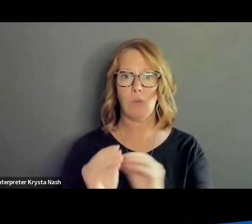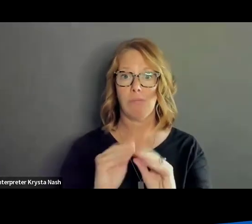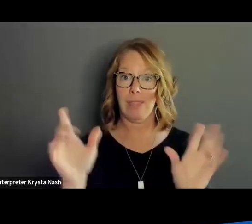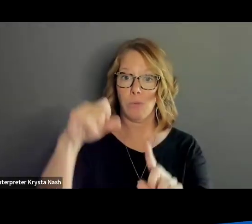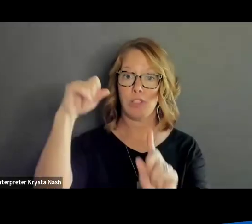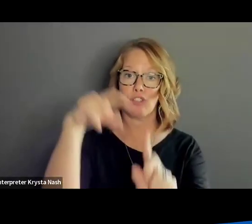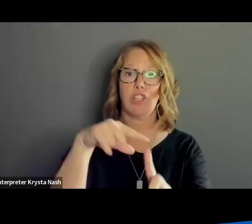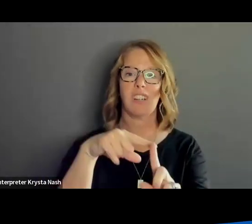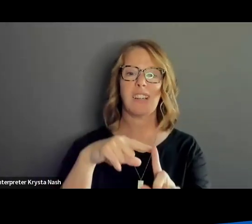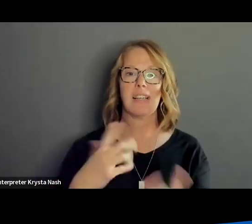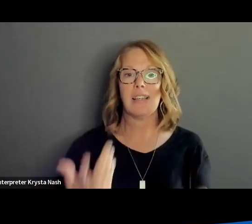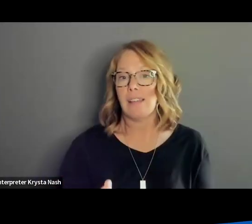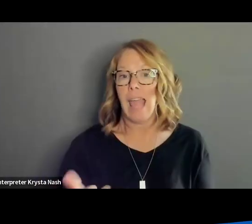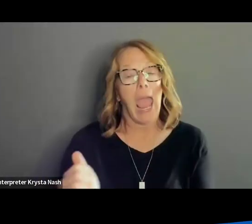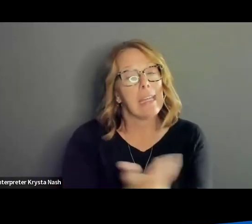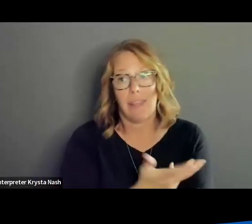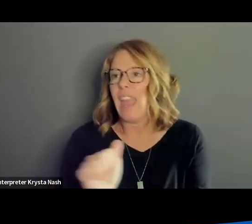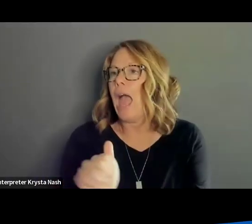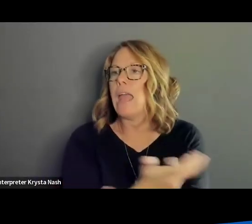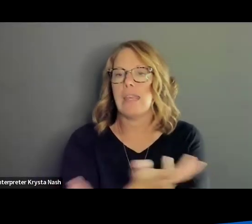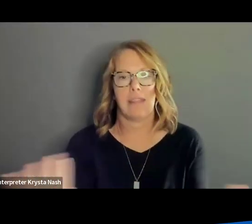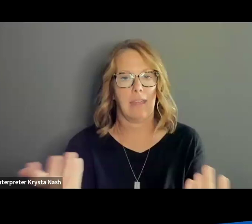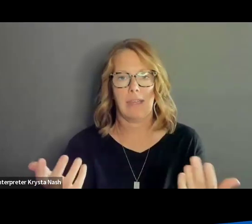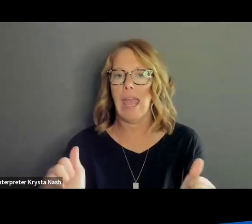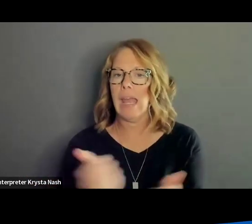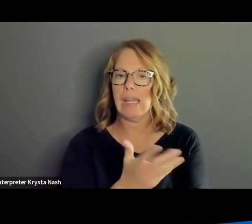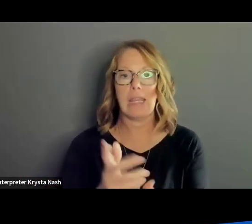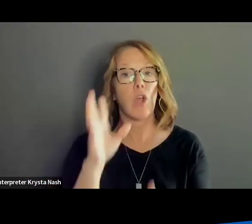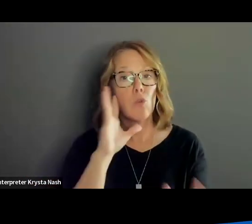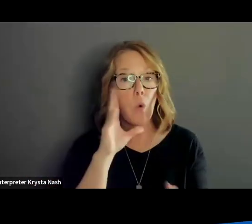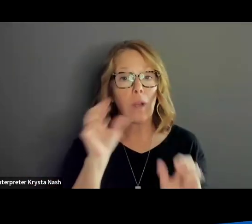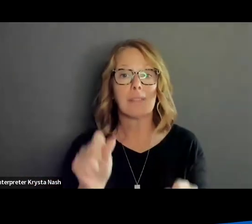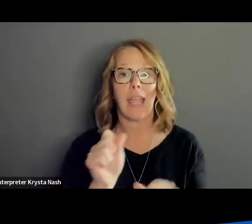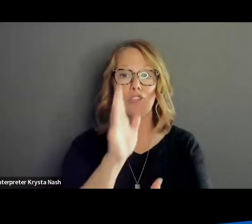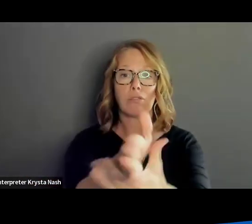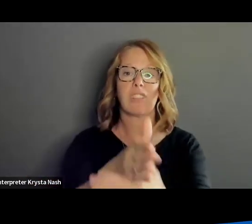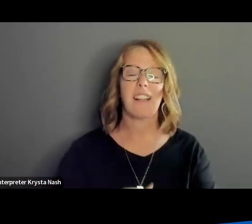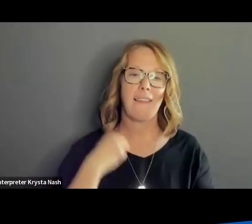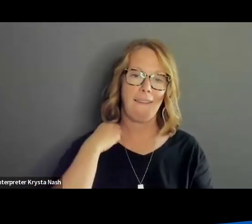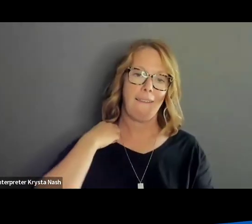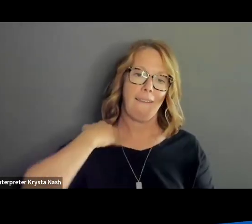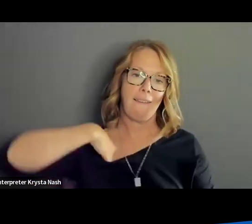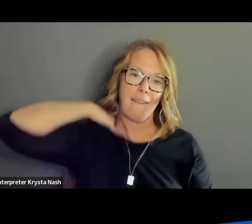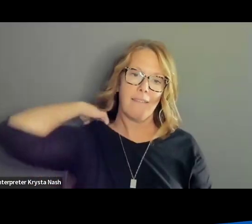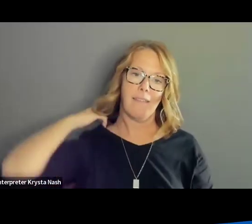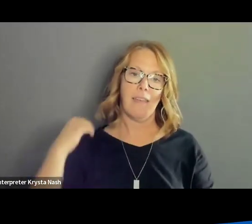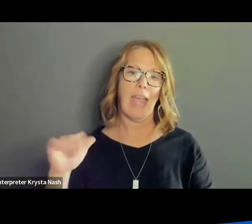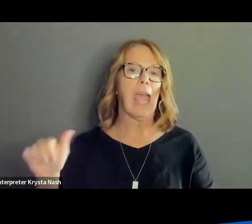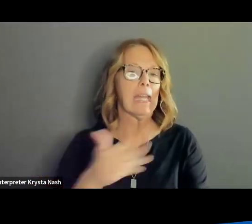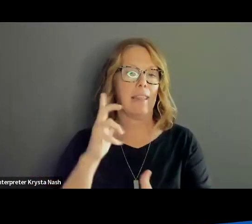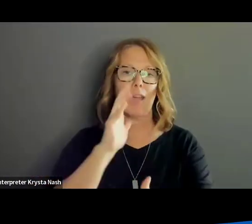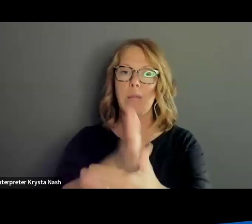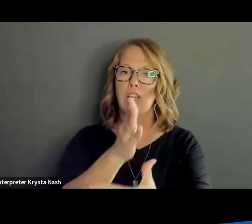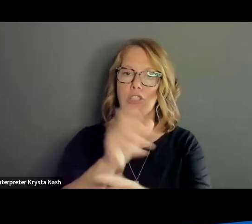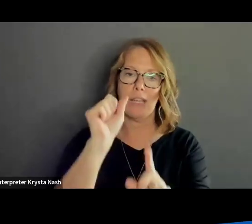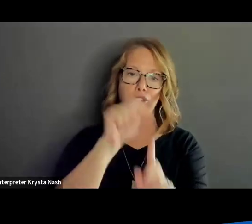And so, it's just anything, a noise can trigger it. It's really anything obnoxious can trigger it.